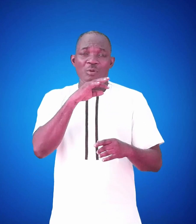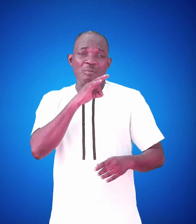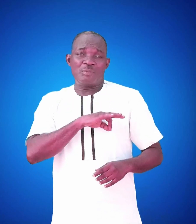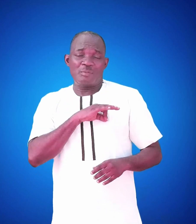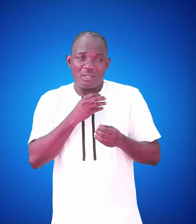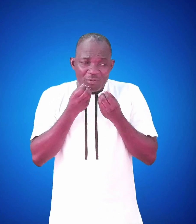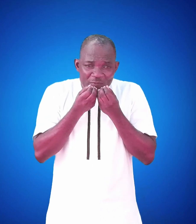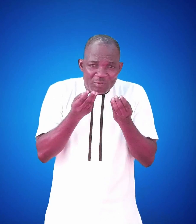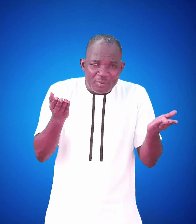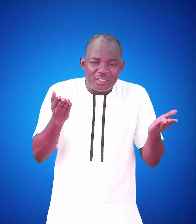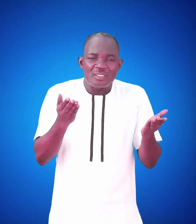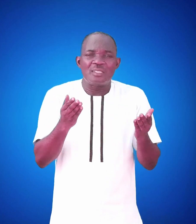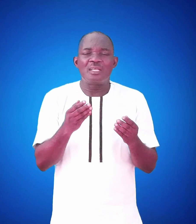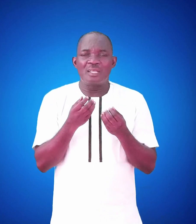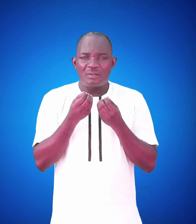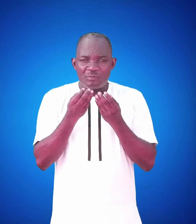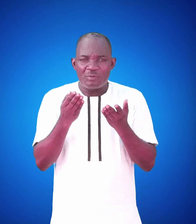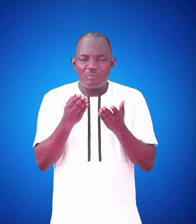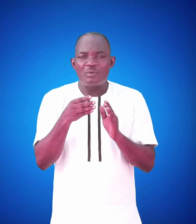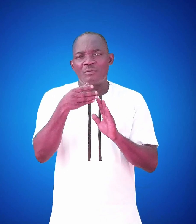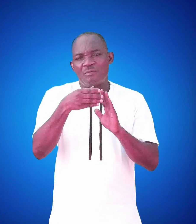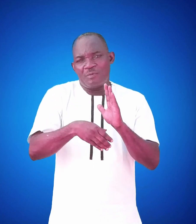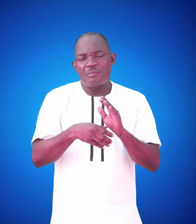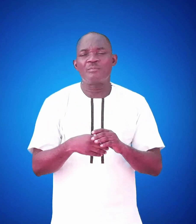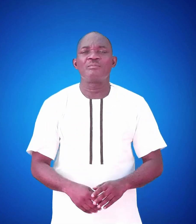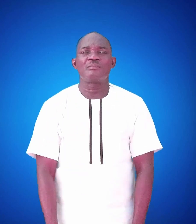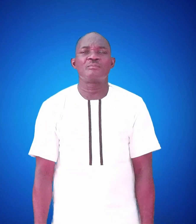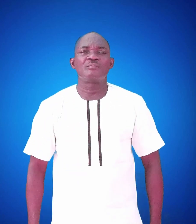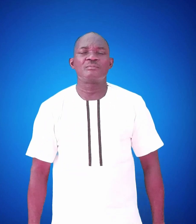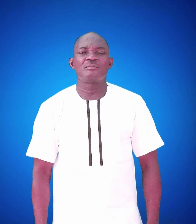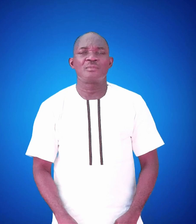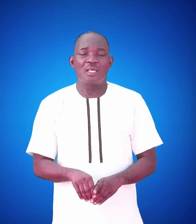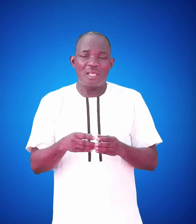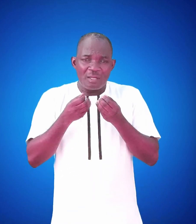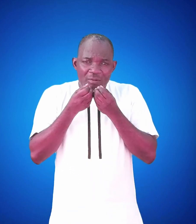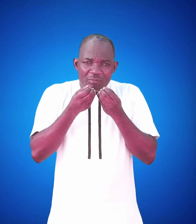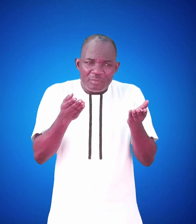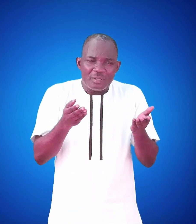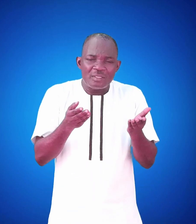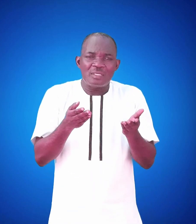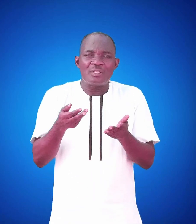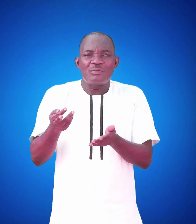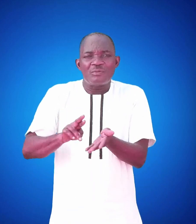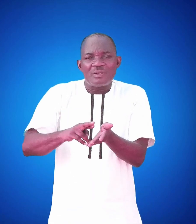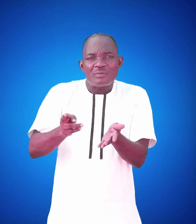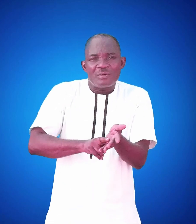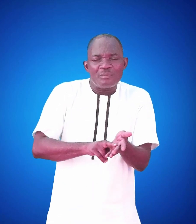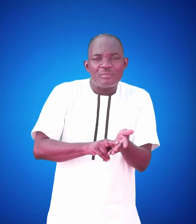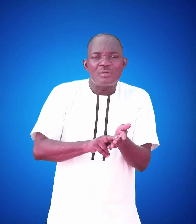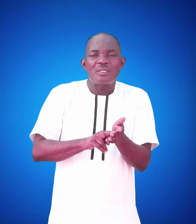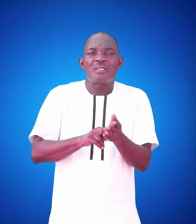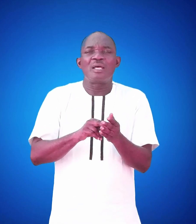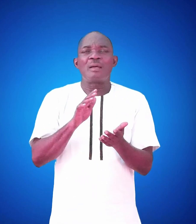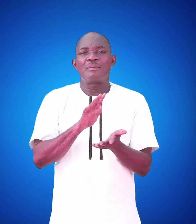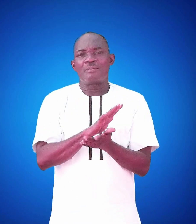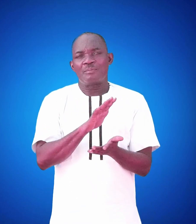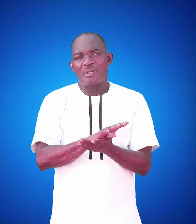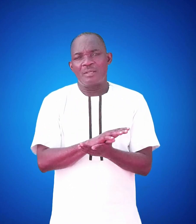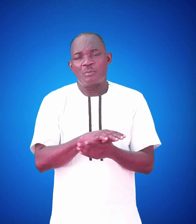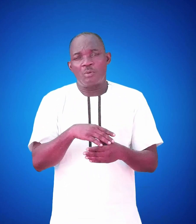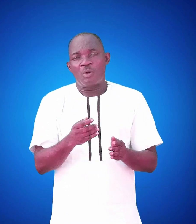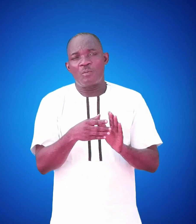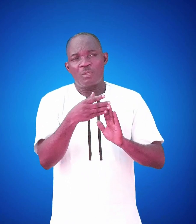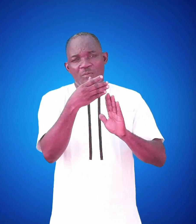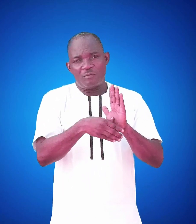beneficiary information update form, updates record log sheet.